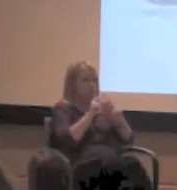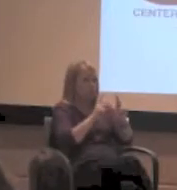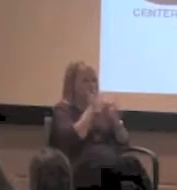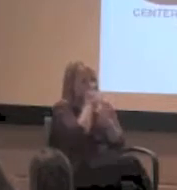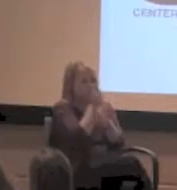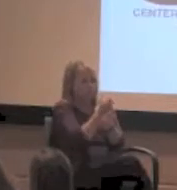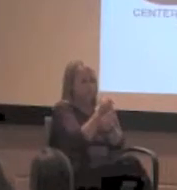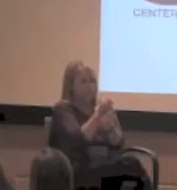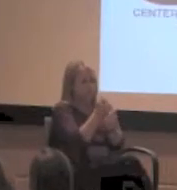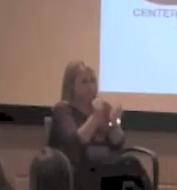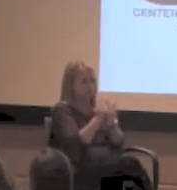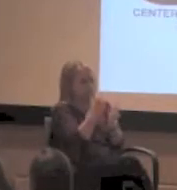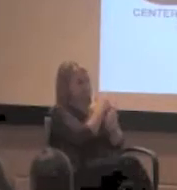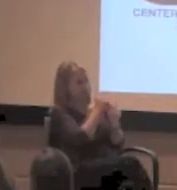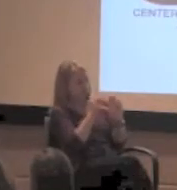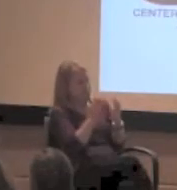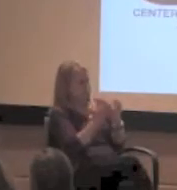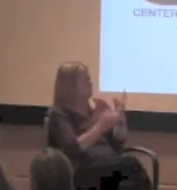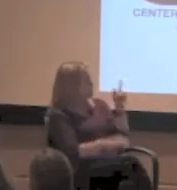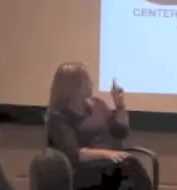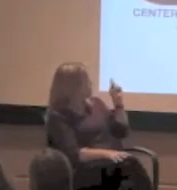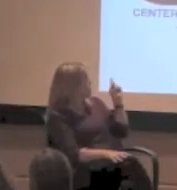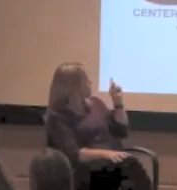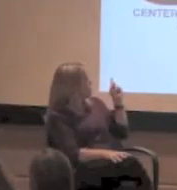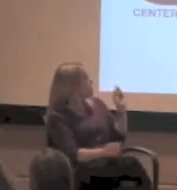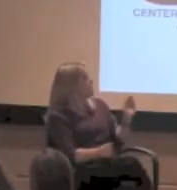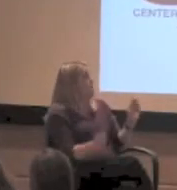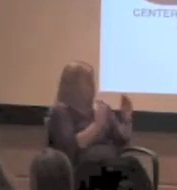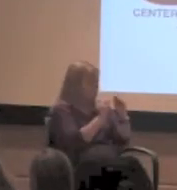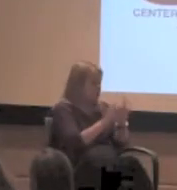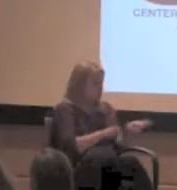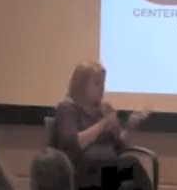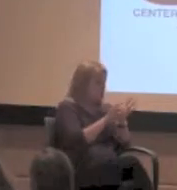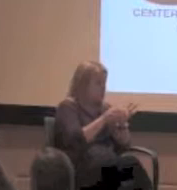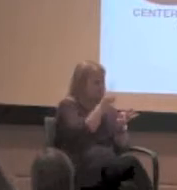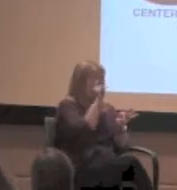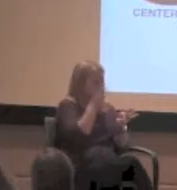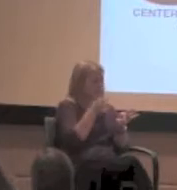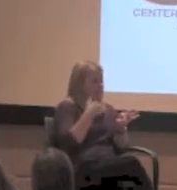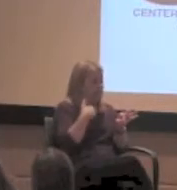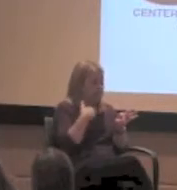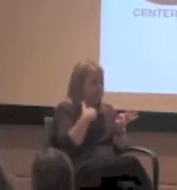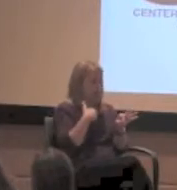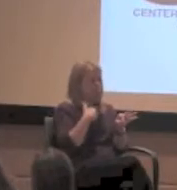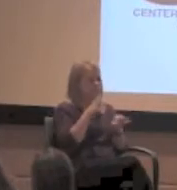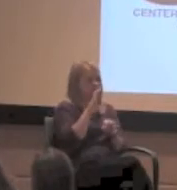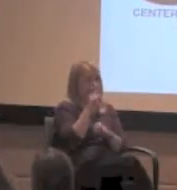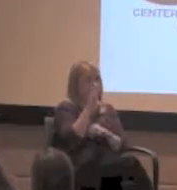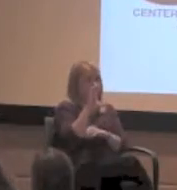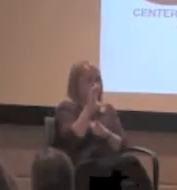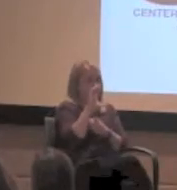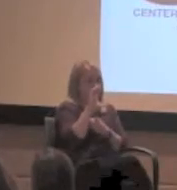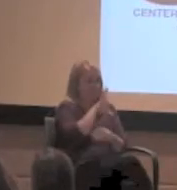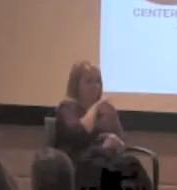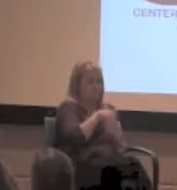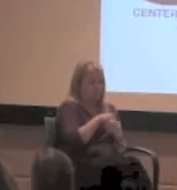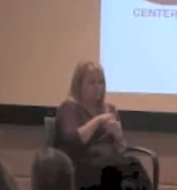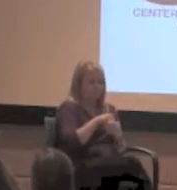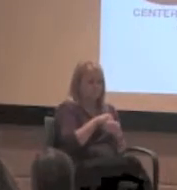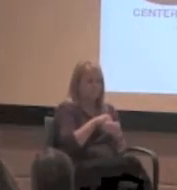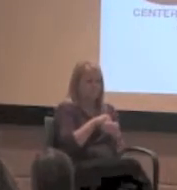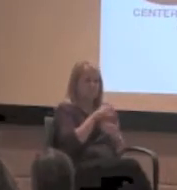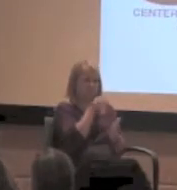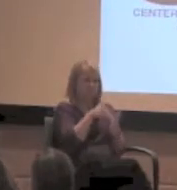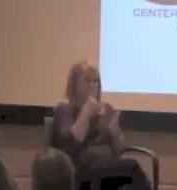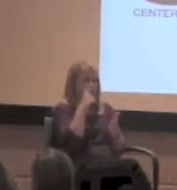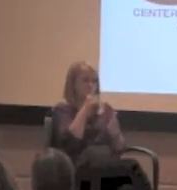this group, the Spina Bifida Association, even more importantly because they have bigger coffers, the CDC, the Center for